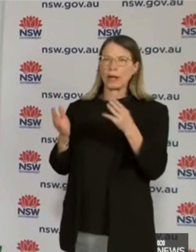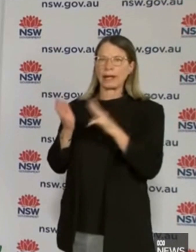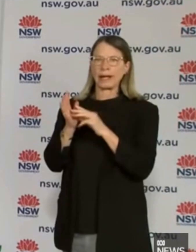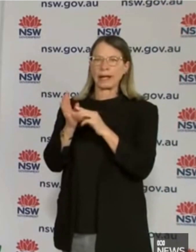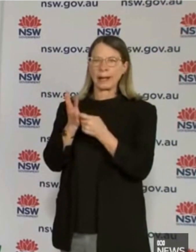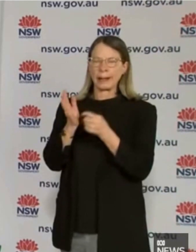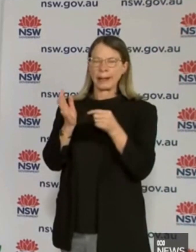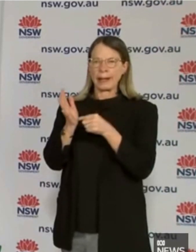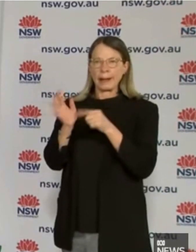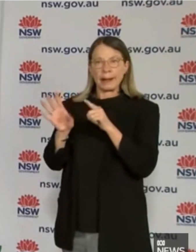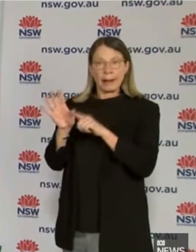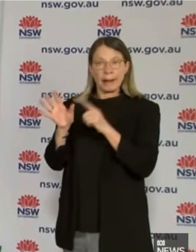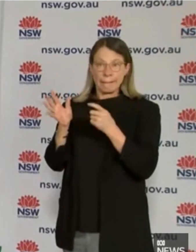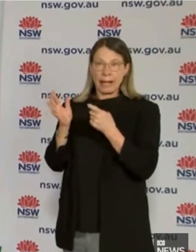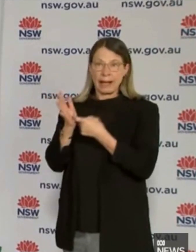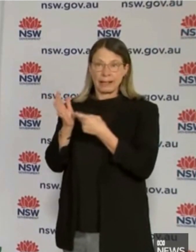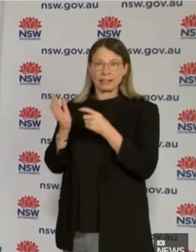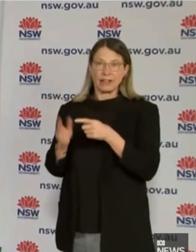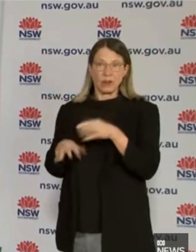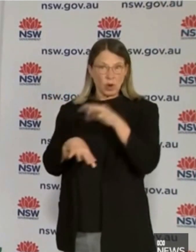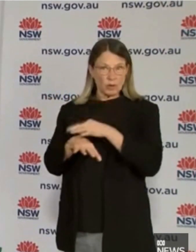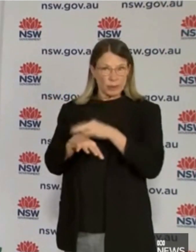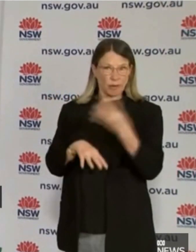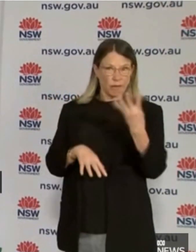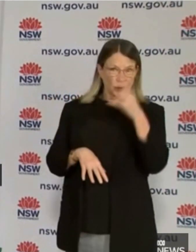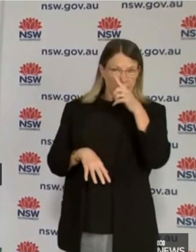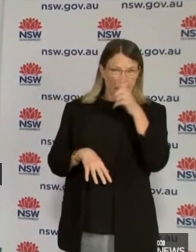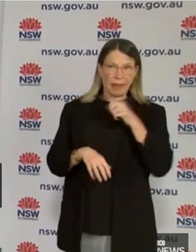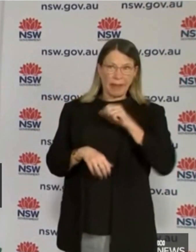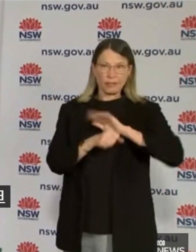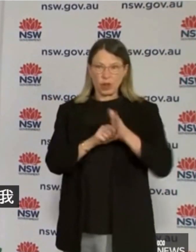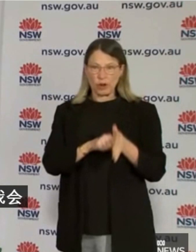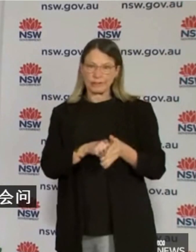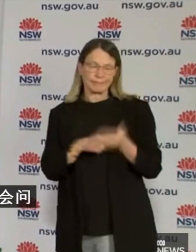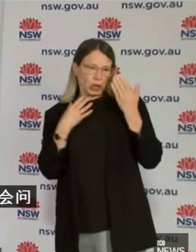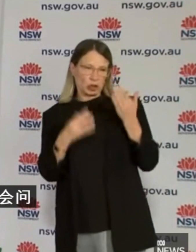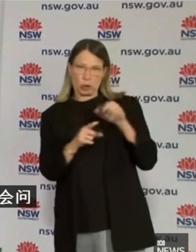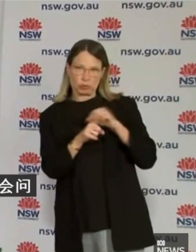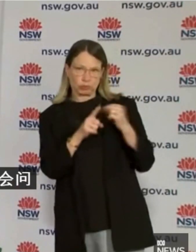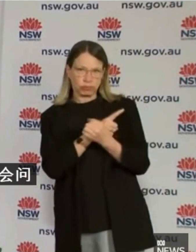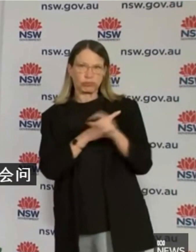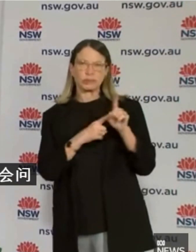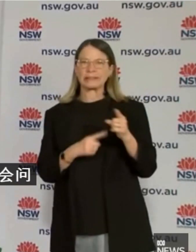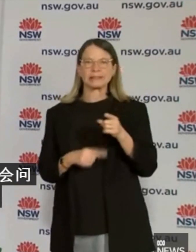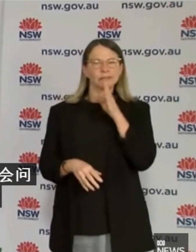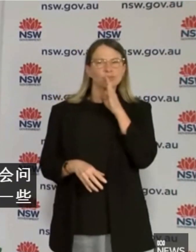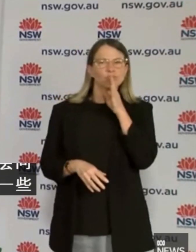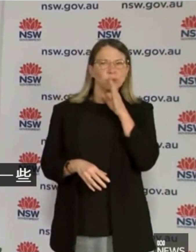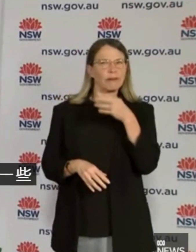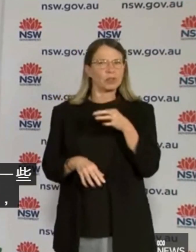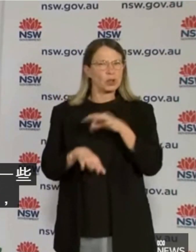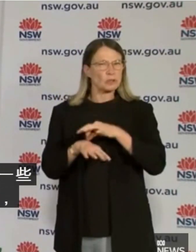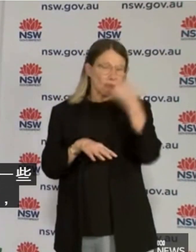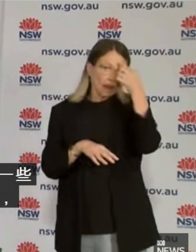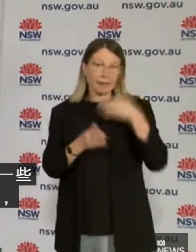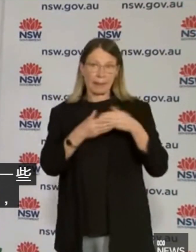developed? I don't know the circumstances, private hospital, but I know they seem to be managing it quite well. But I'll ask Dr. Gale, do you have some information that you want to